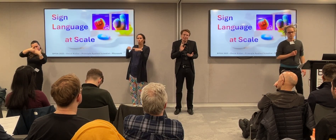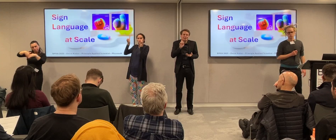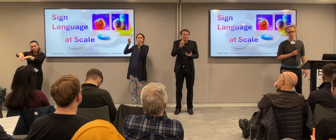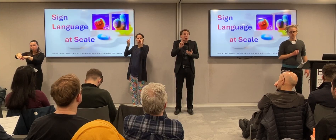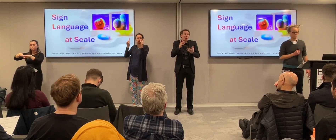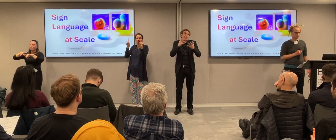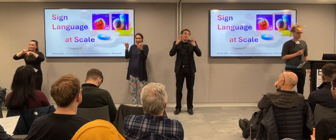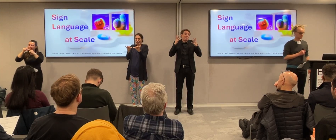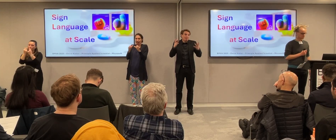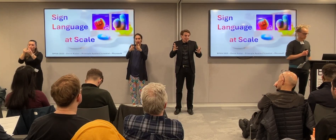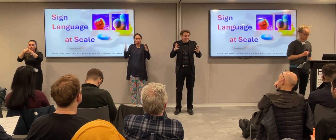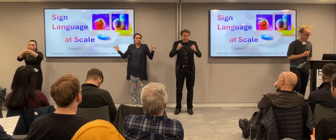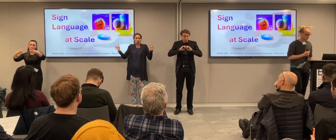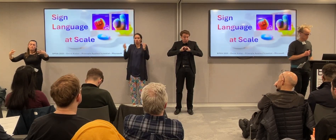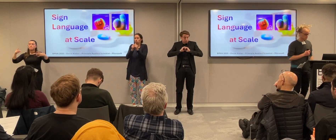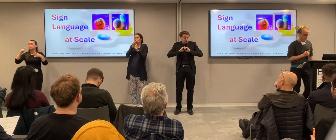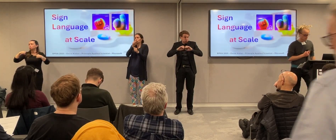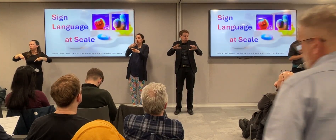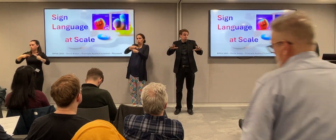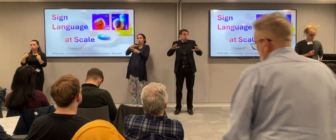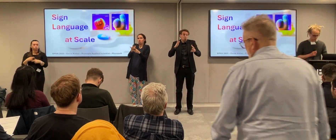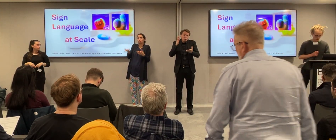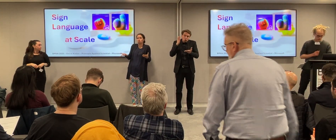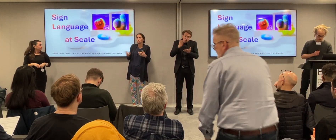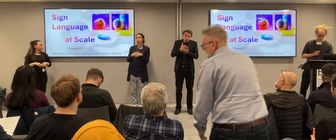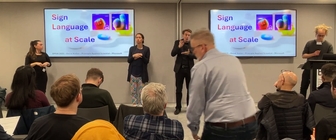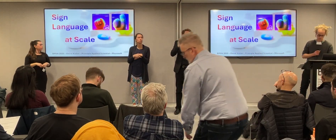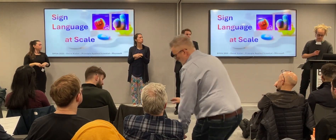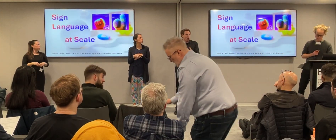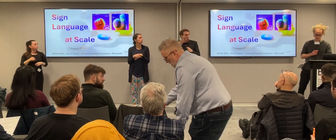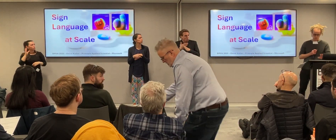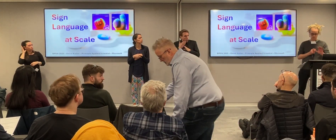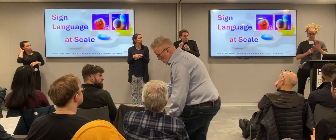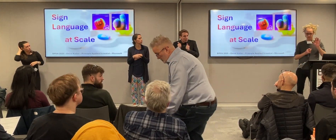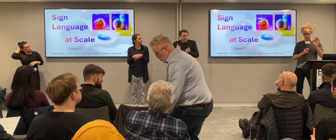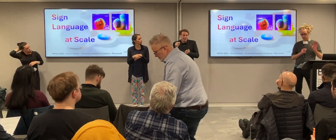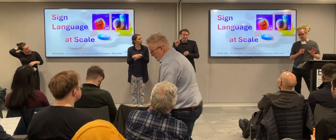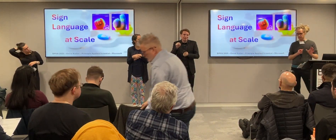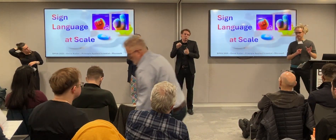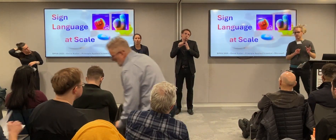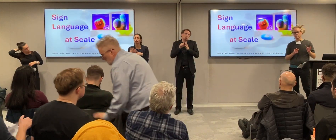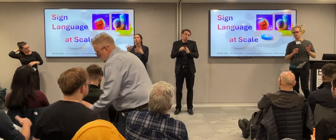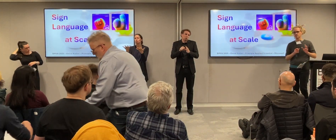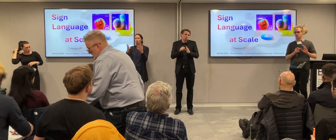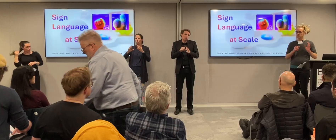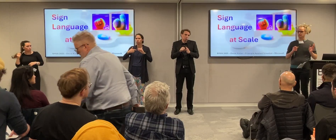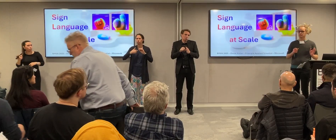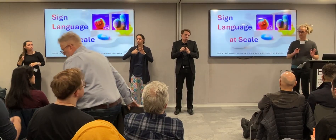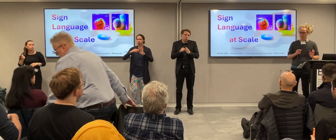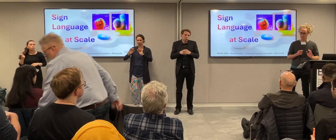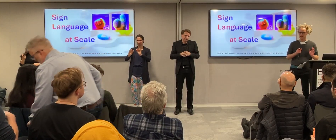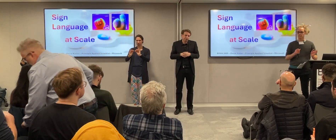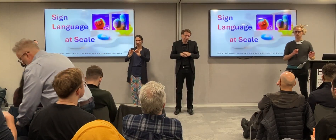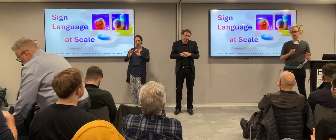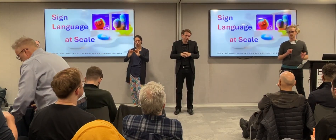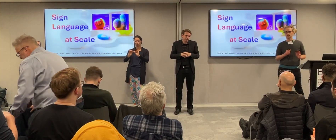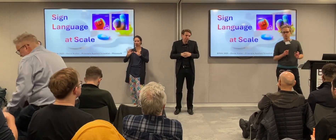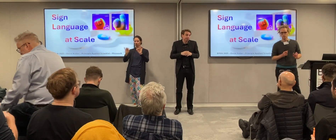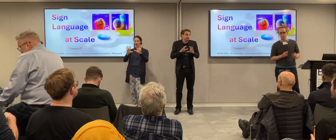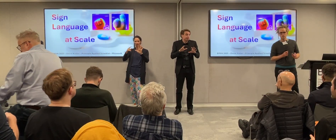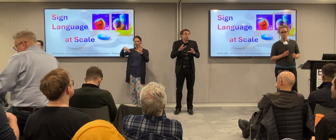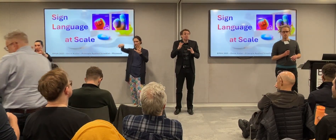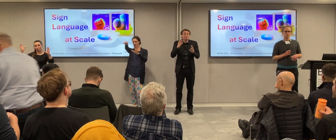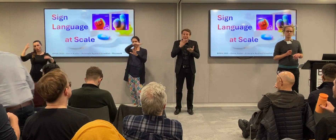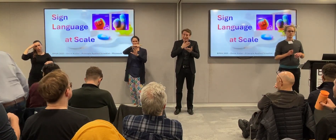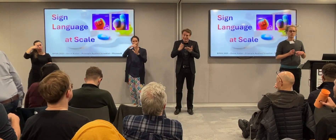in a real product. So I just want to make it very clear, like, I mean, obviously there are many experts here in this